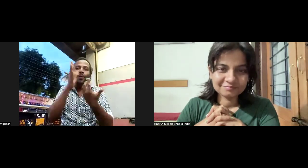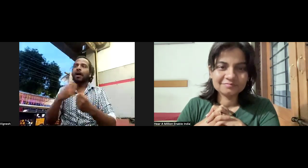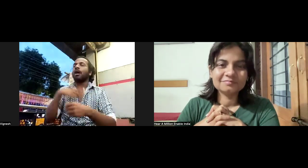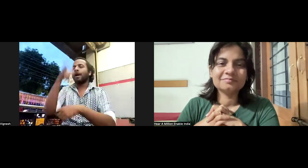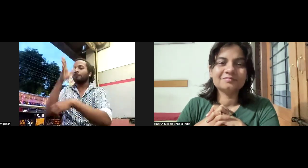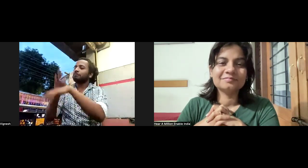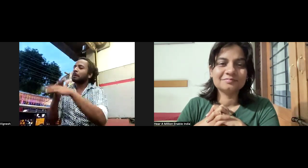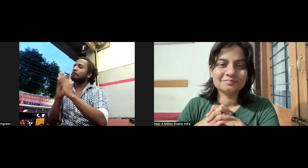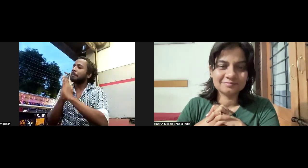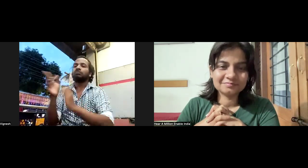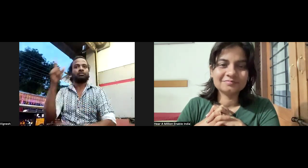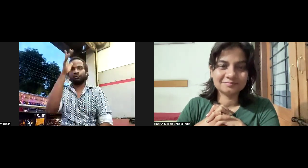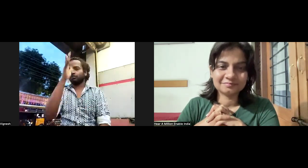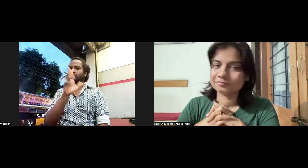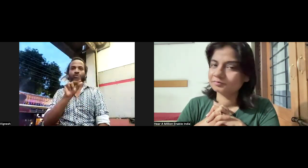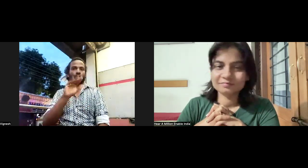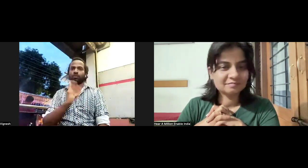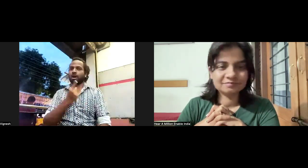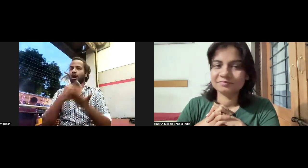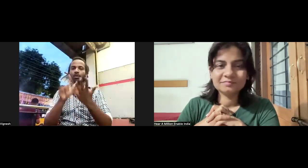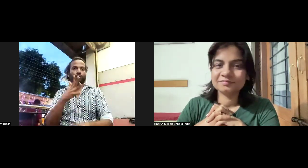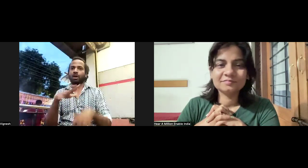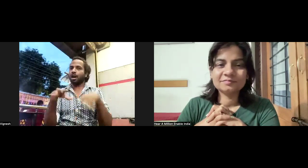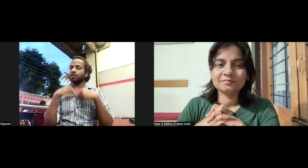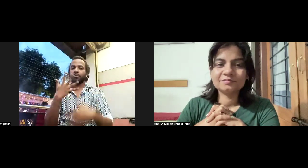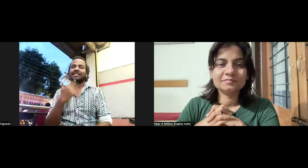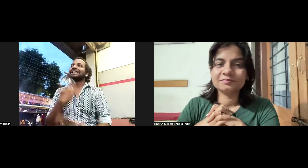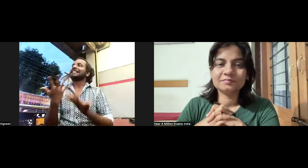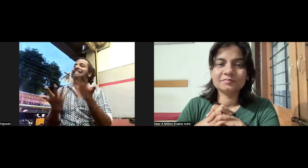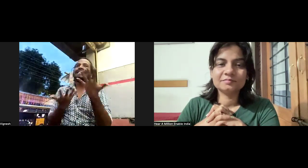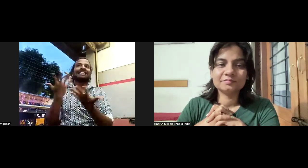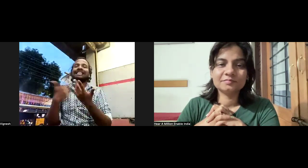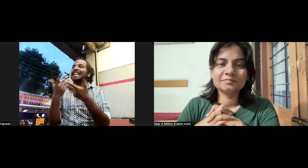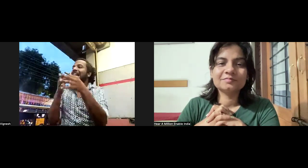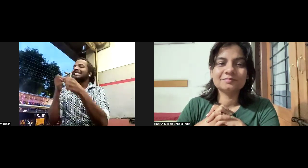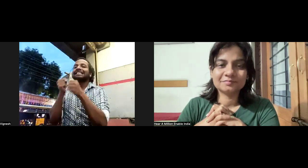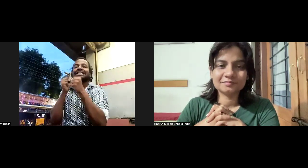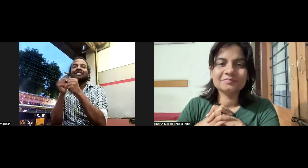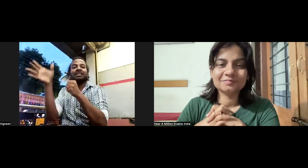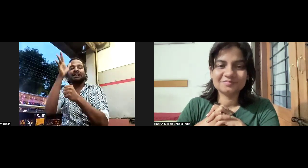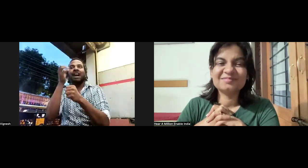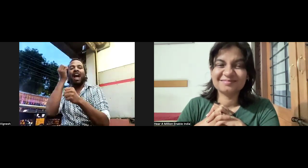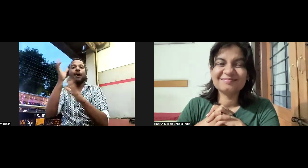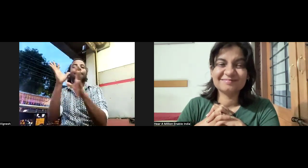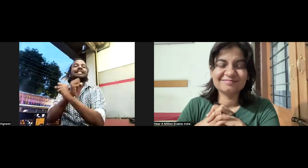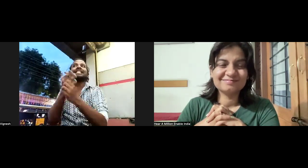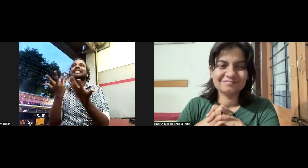very shocked. They were like, no, please. They prayed to different gods and